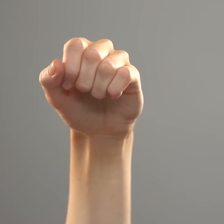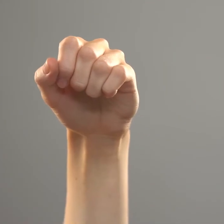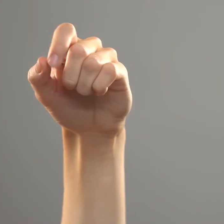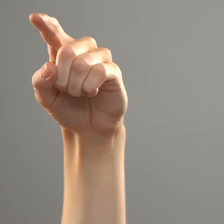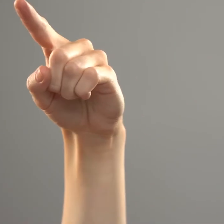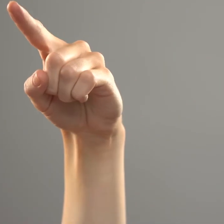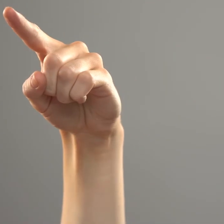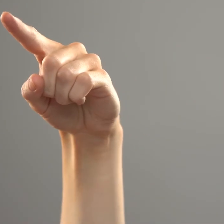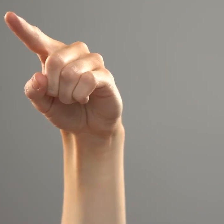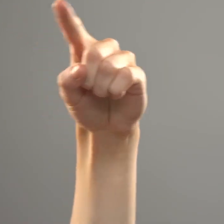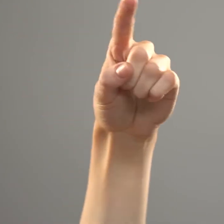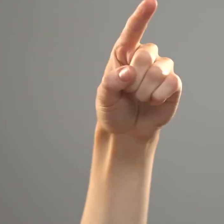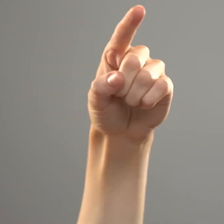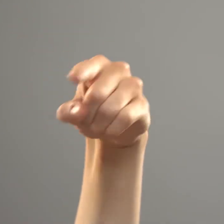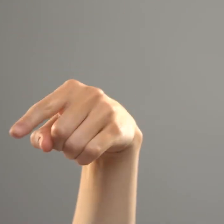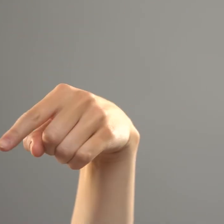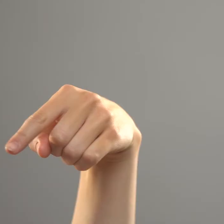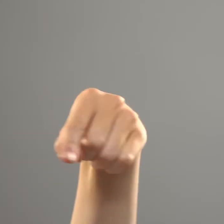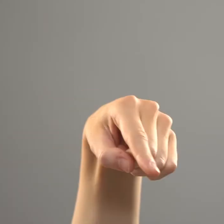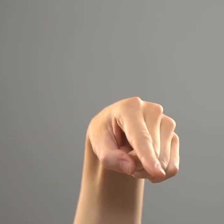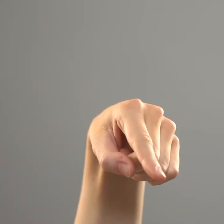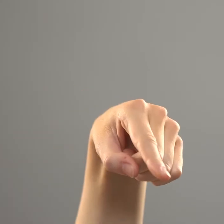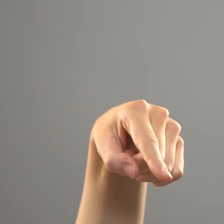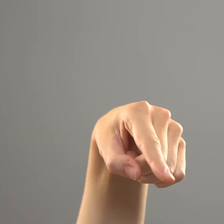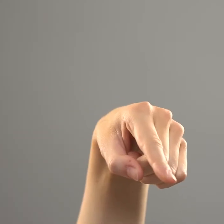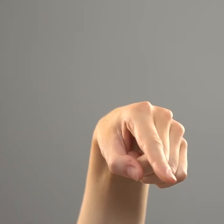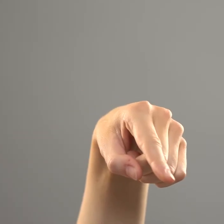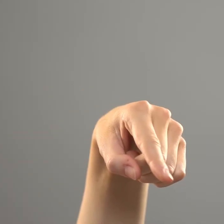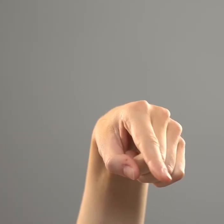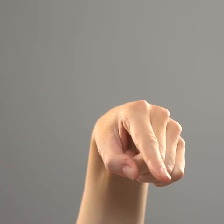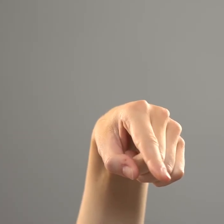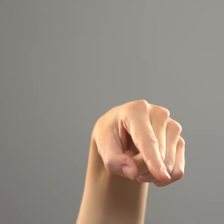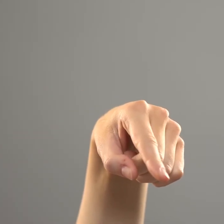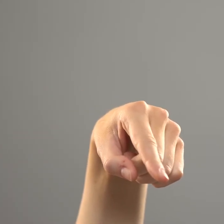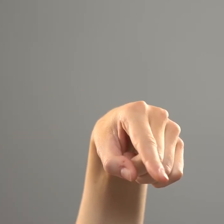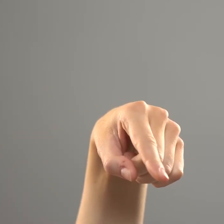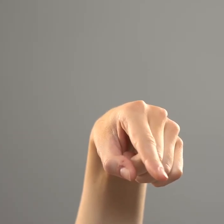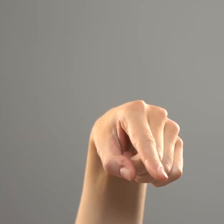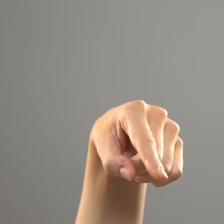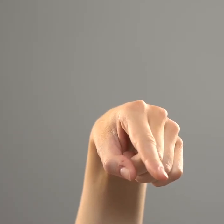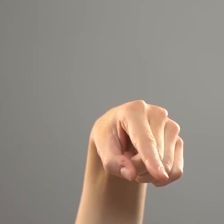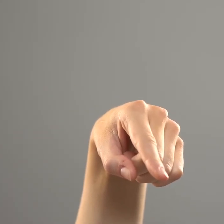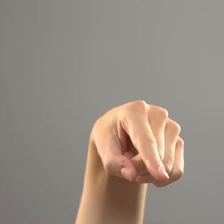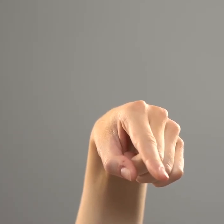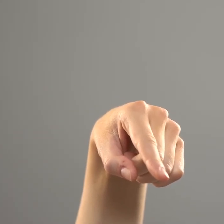Z is for zebra.